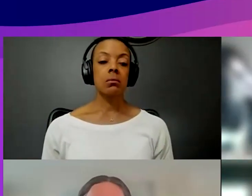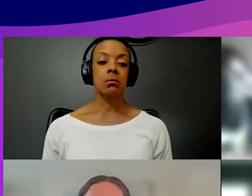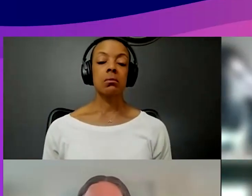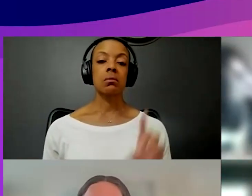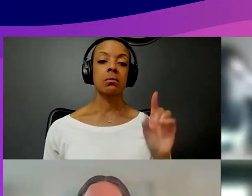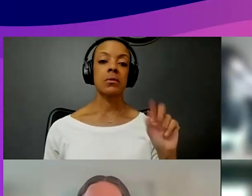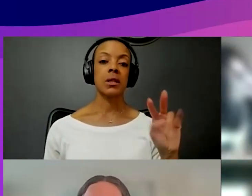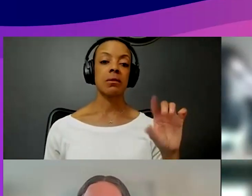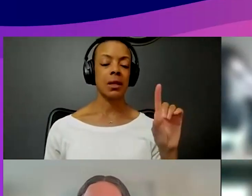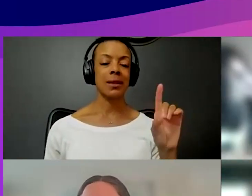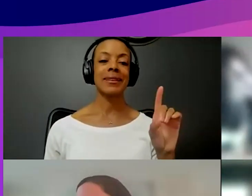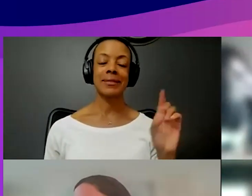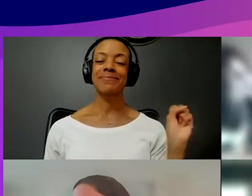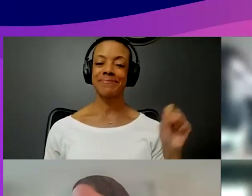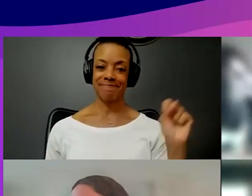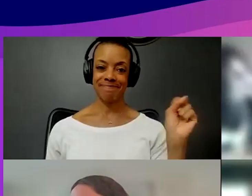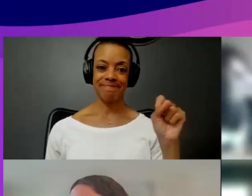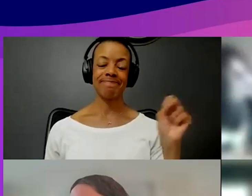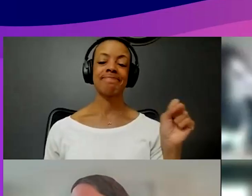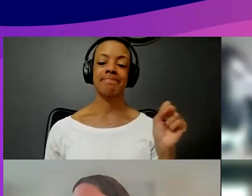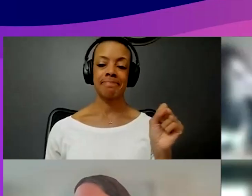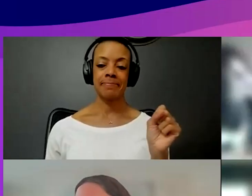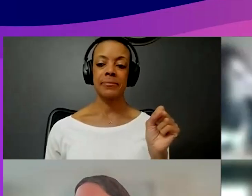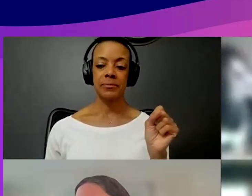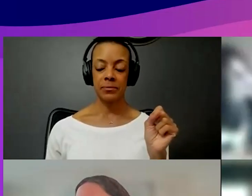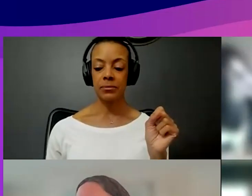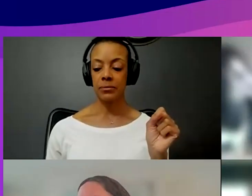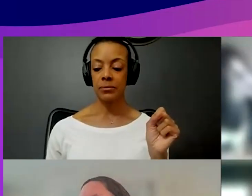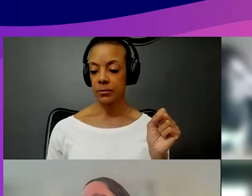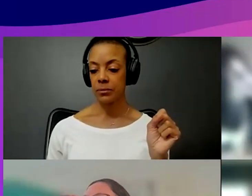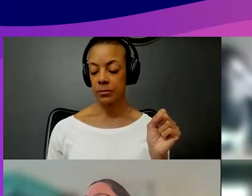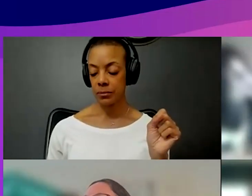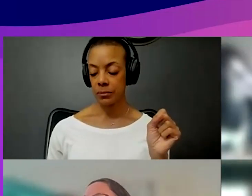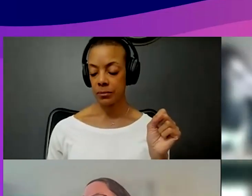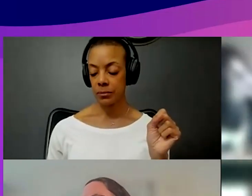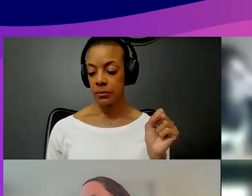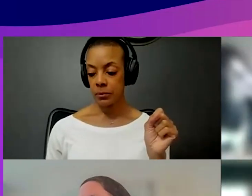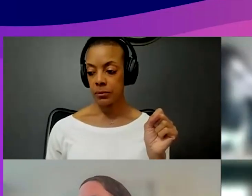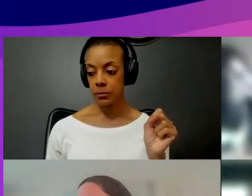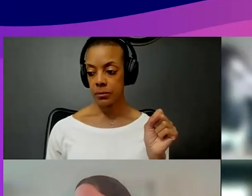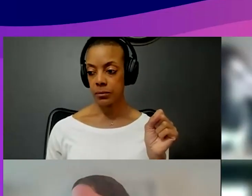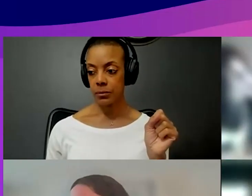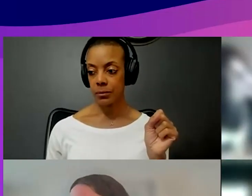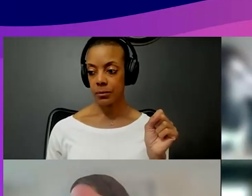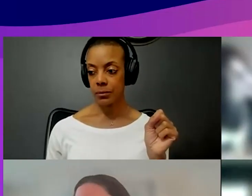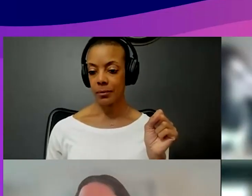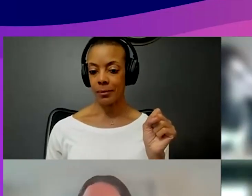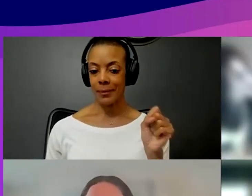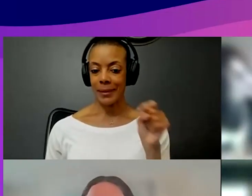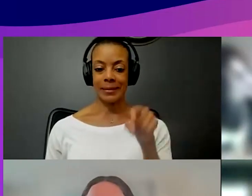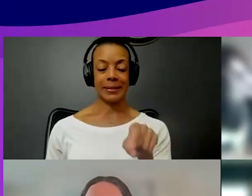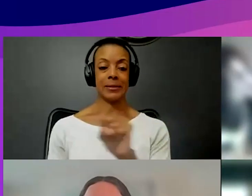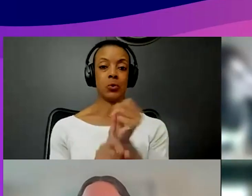again, because of this sort of you know, sort of almost unique dynamic to a lot